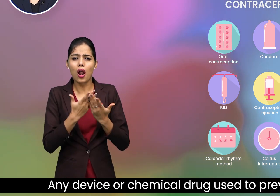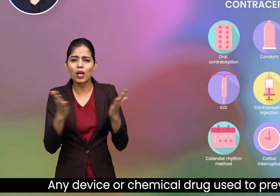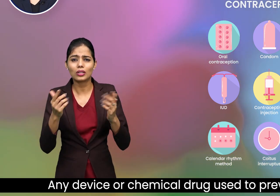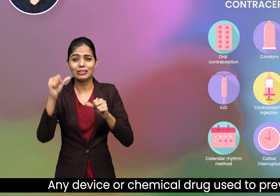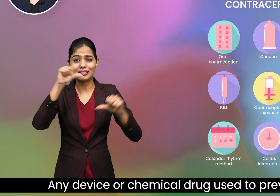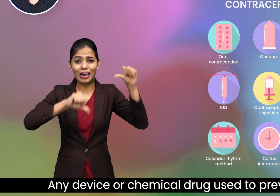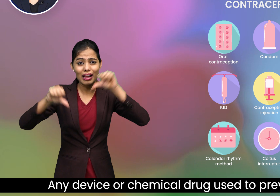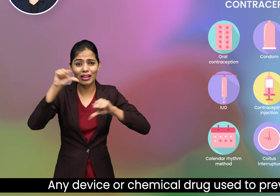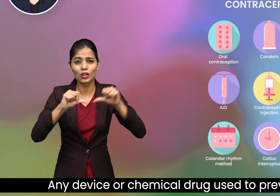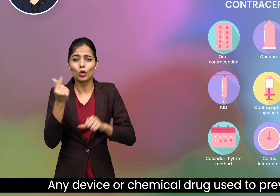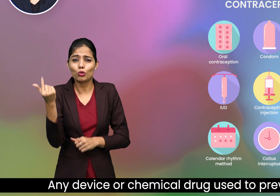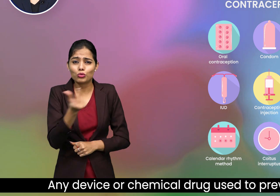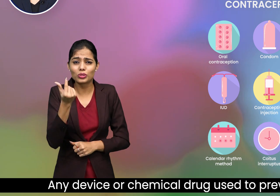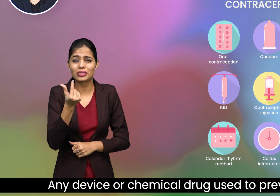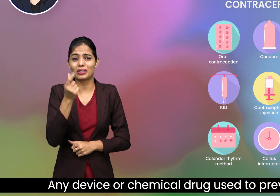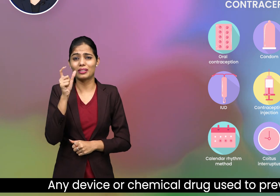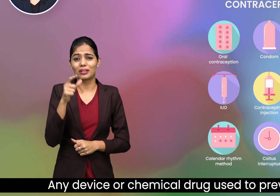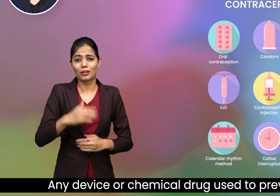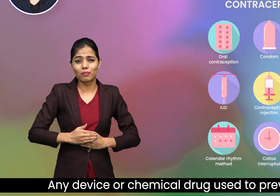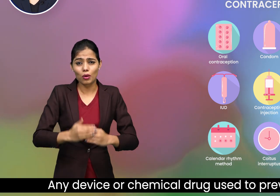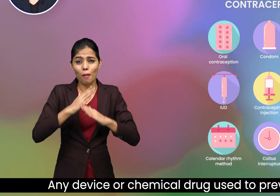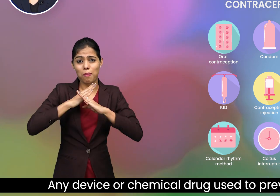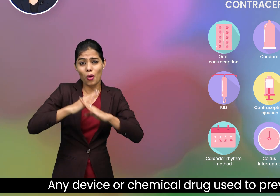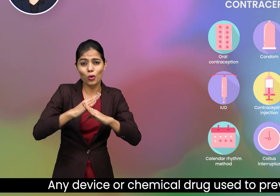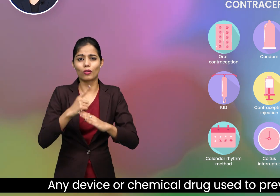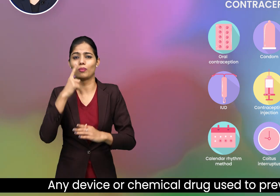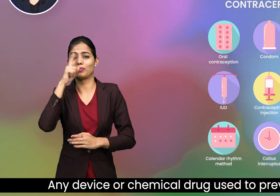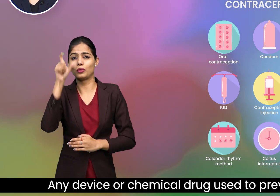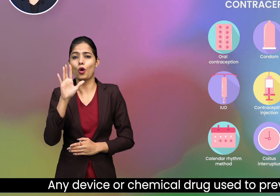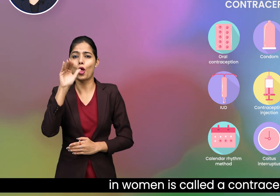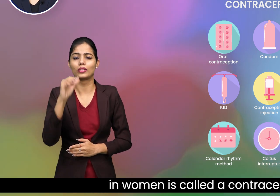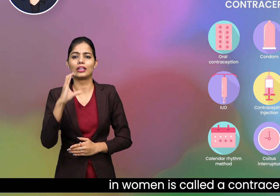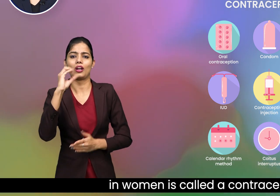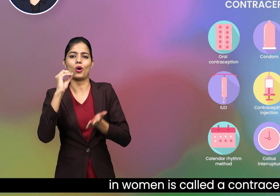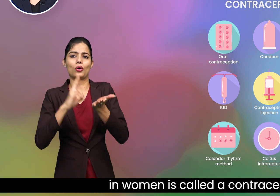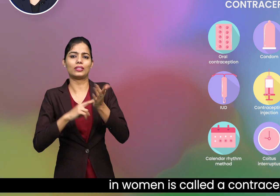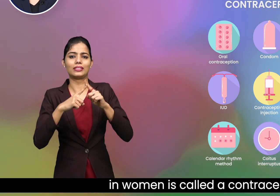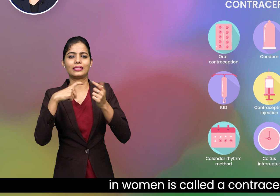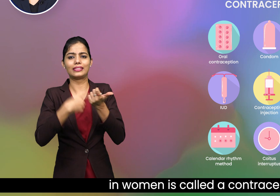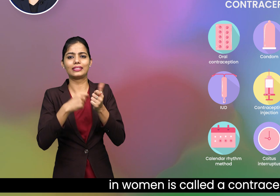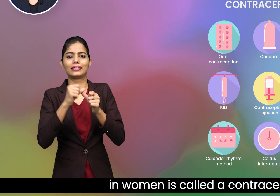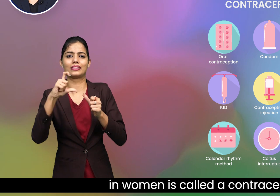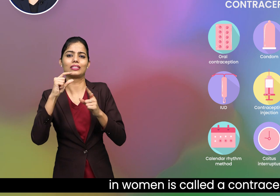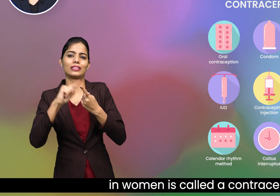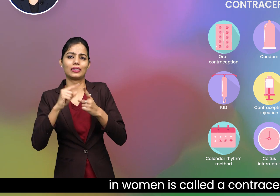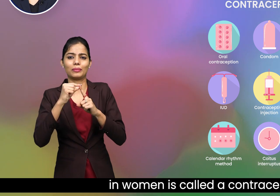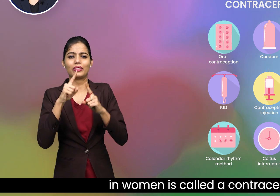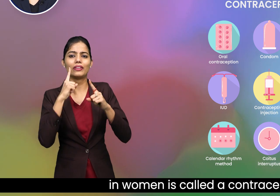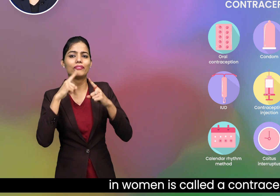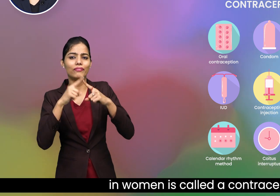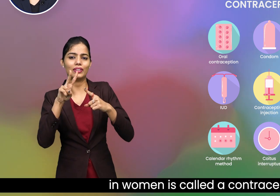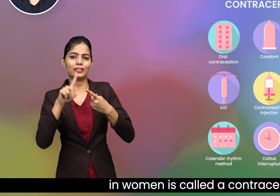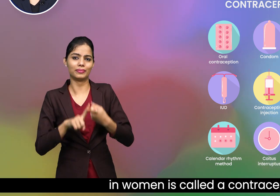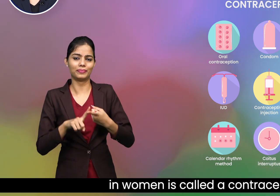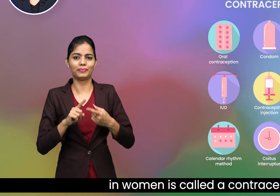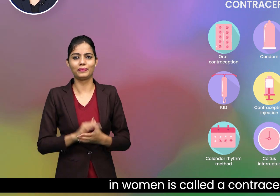Any device or chemical drug used to prevent pregnancy in women is called a